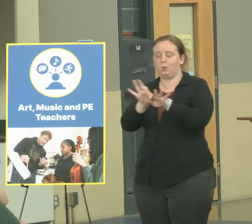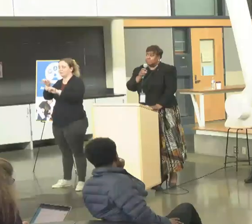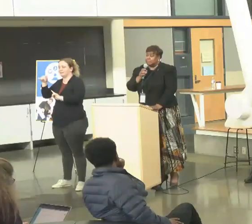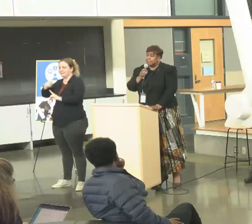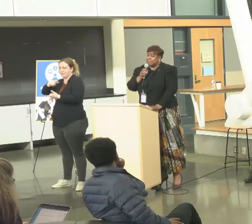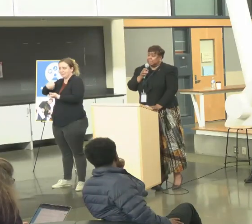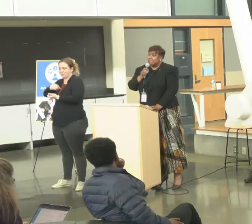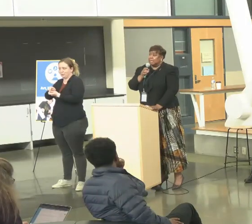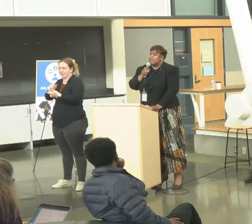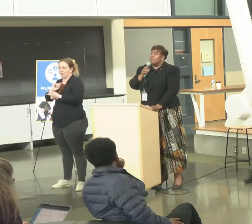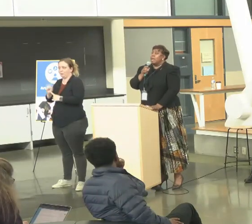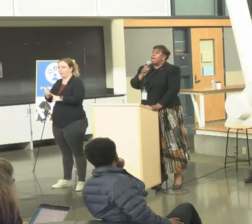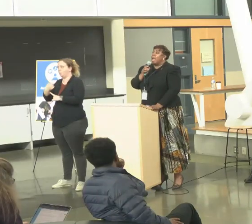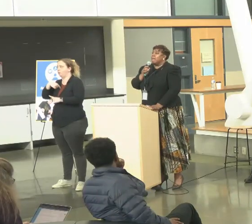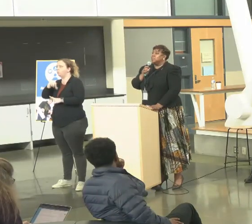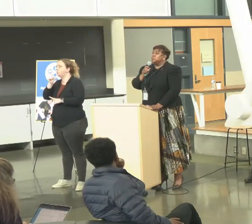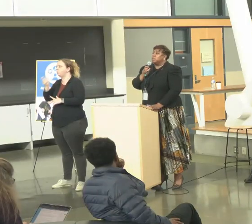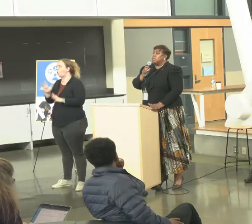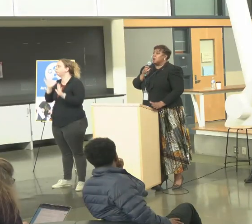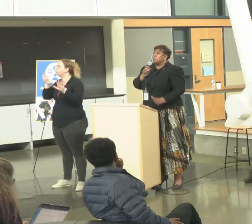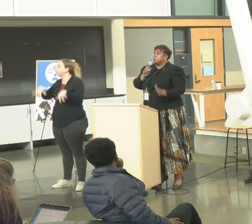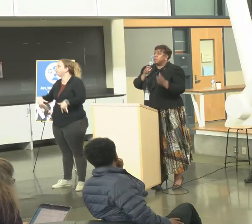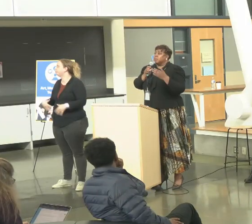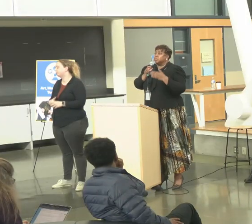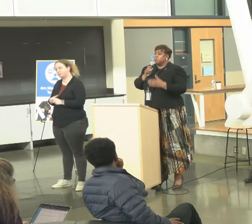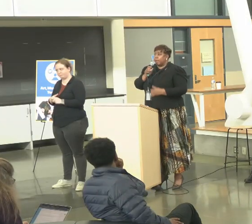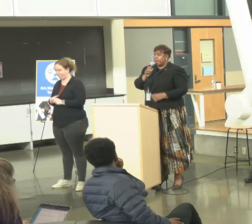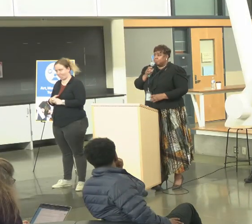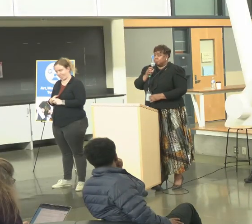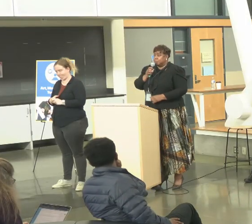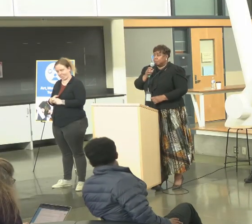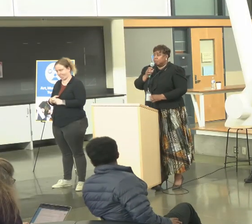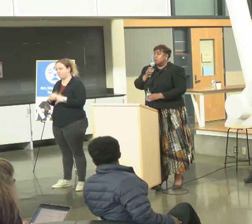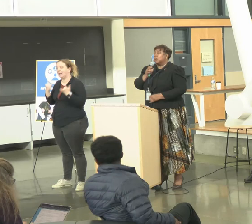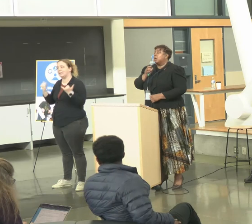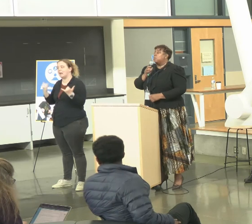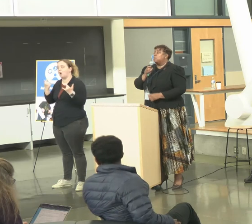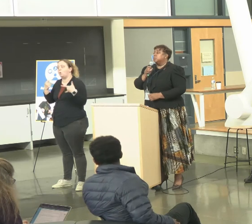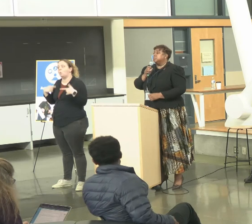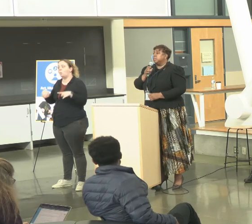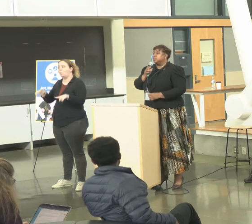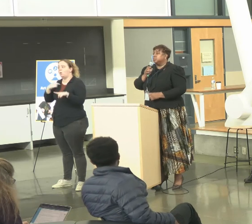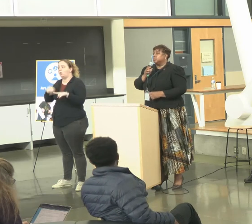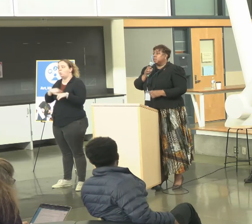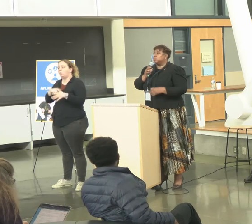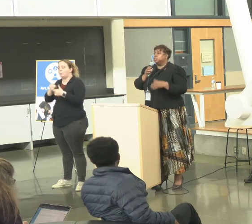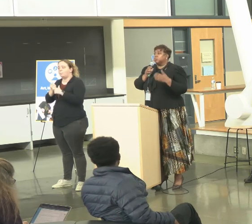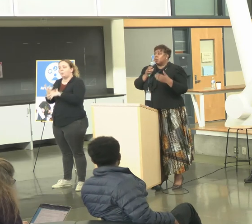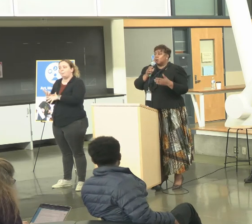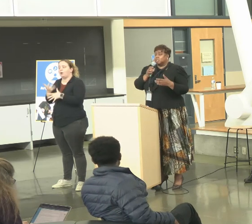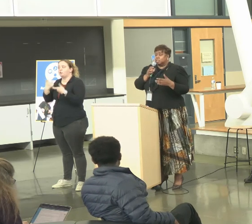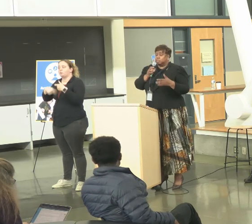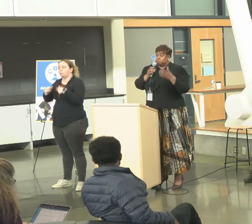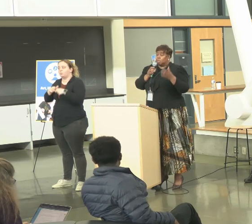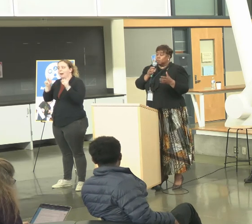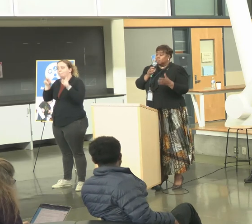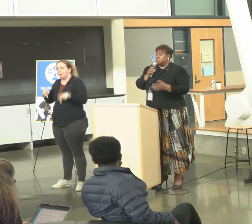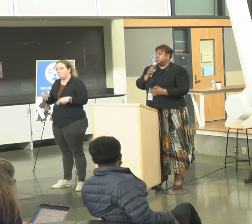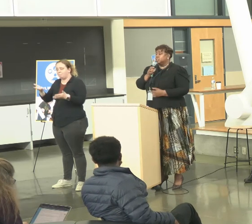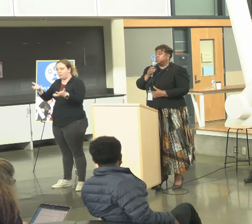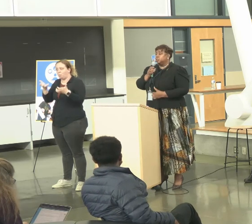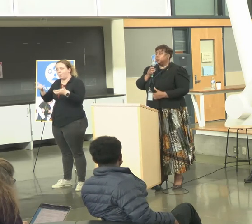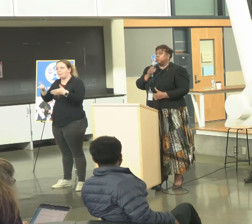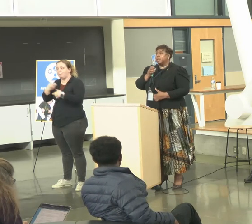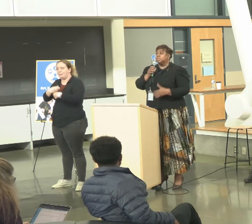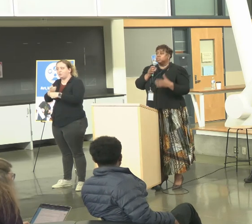lightly. As we are preparing to wrap, want to make sure that we draw your